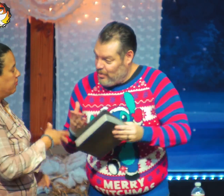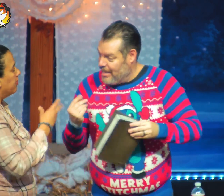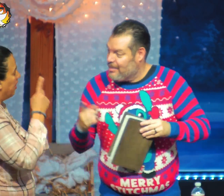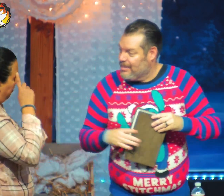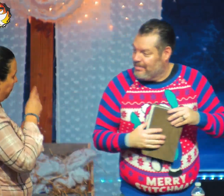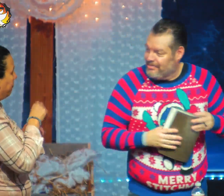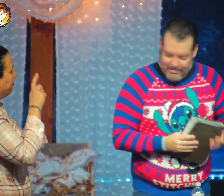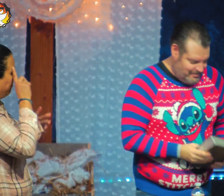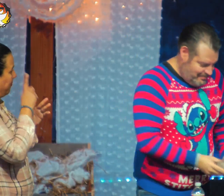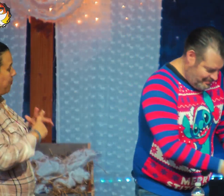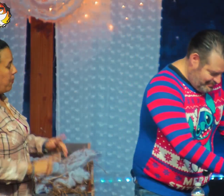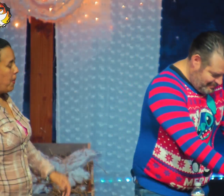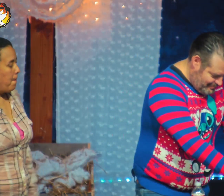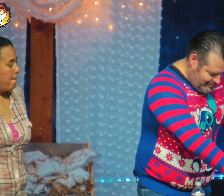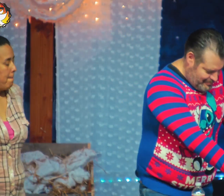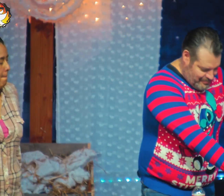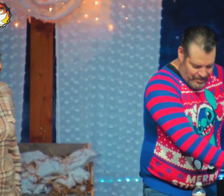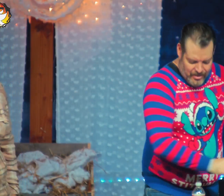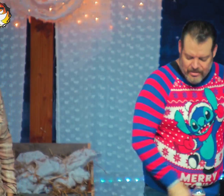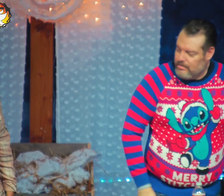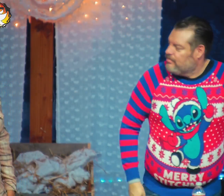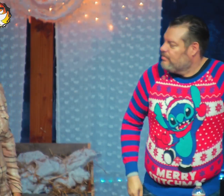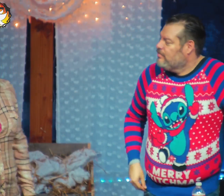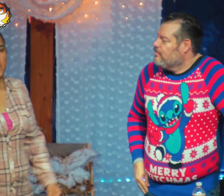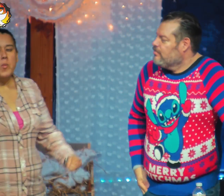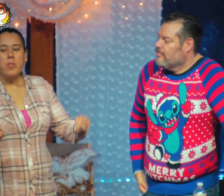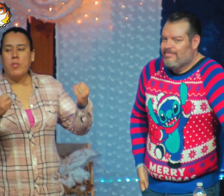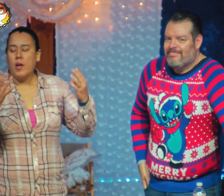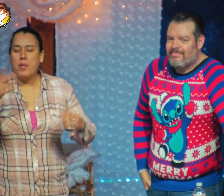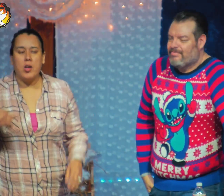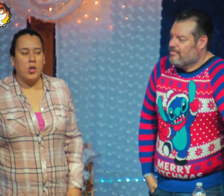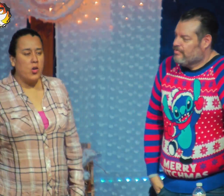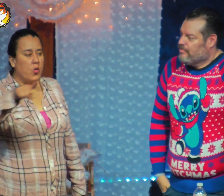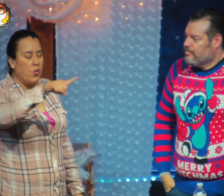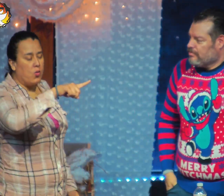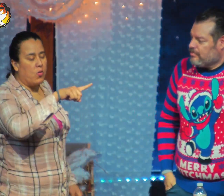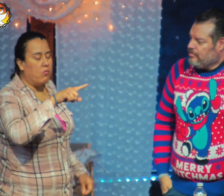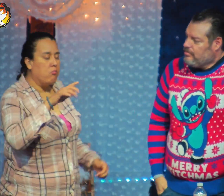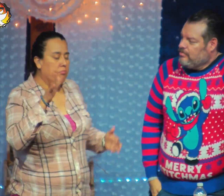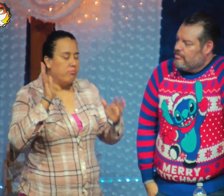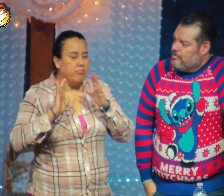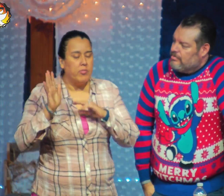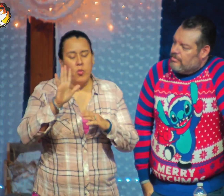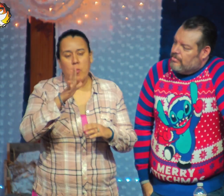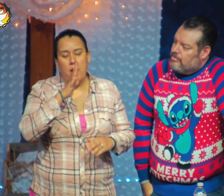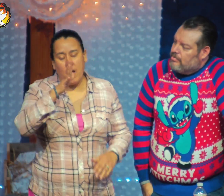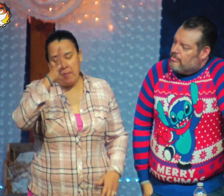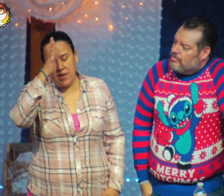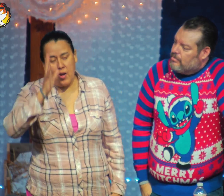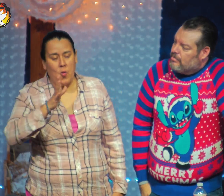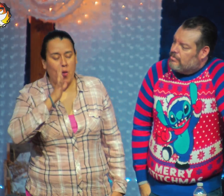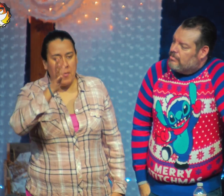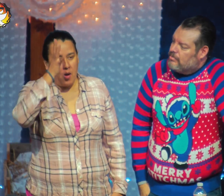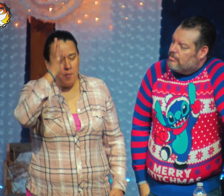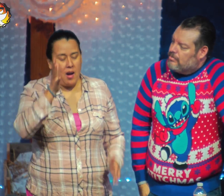putting in more of God. And it's still a work in progress, I'll tell you.